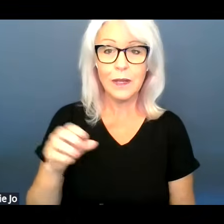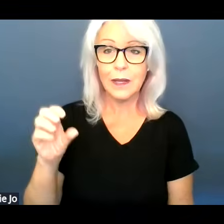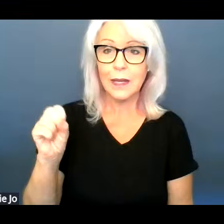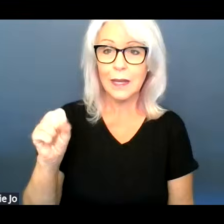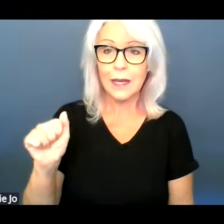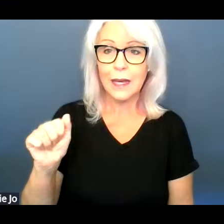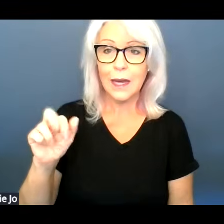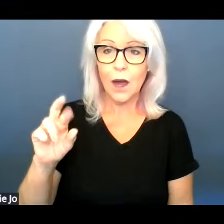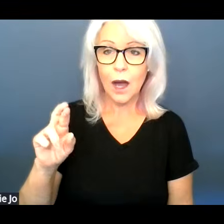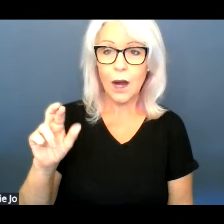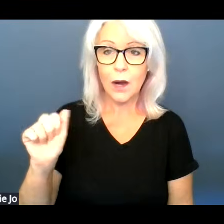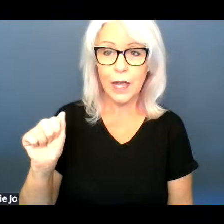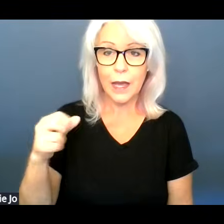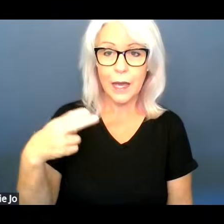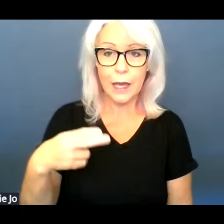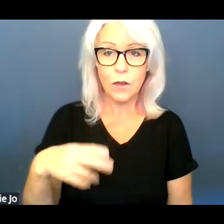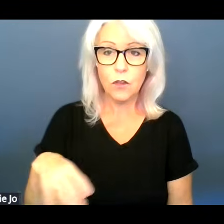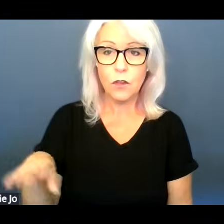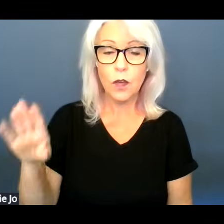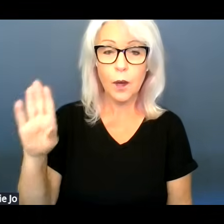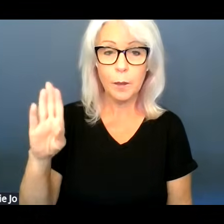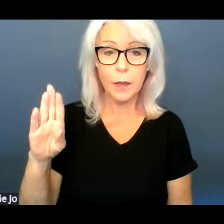Brabs,